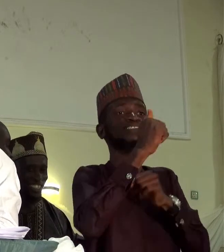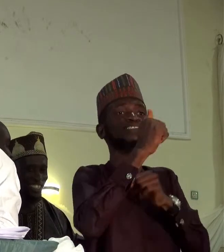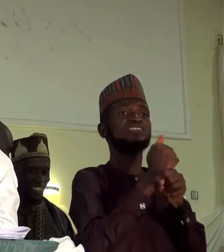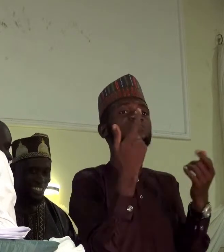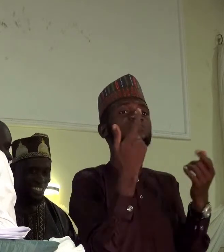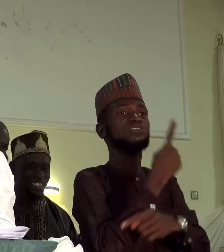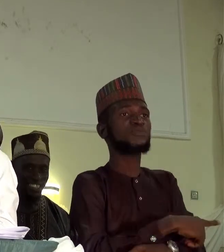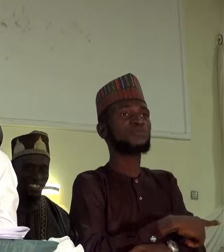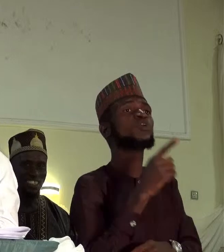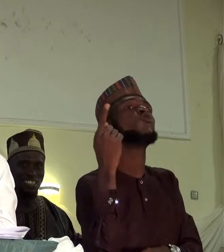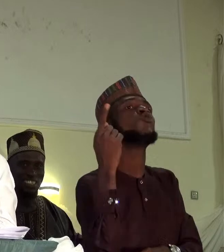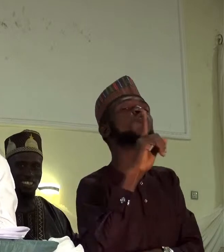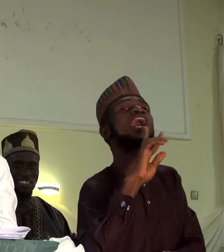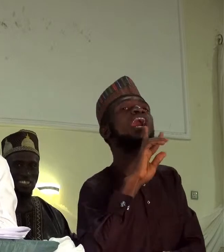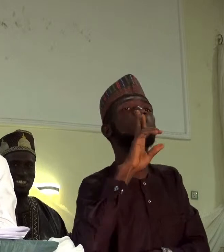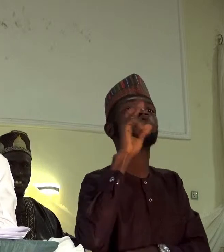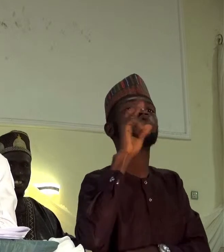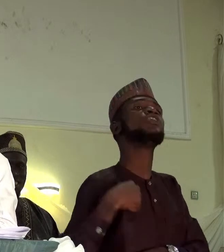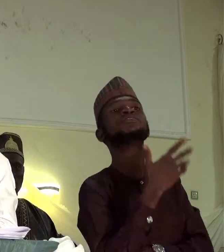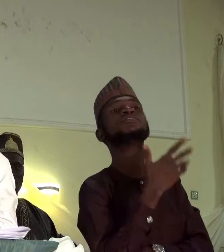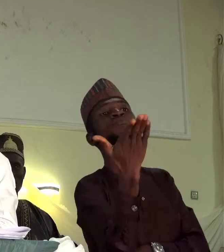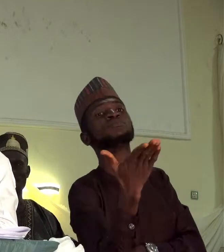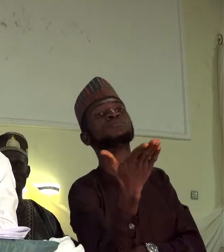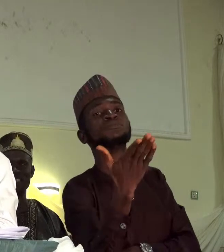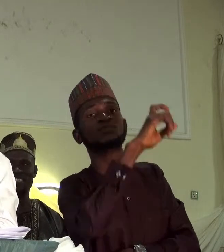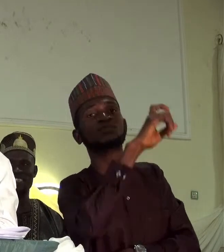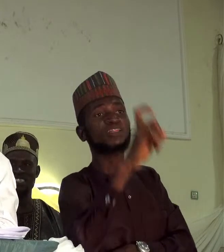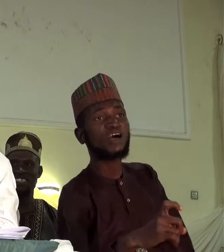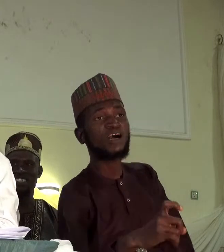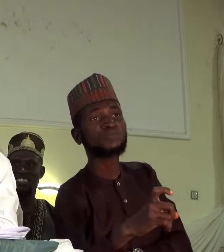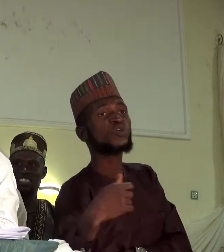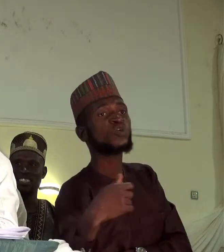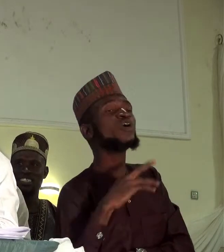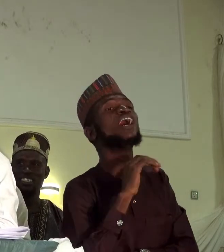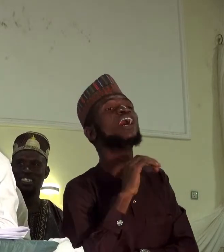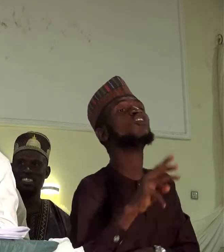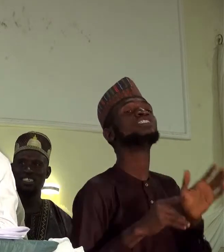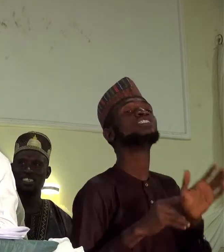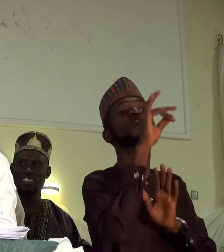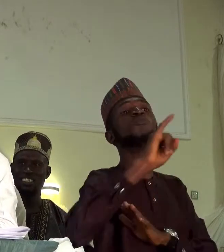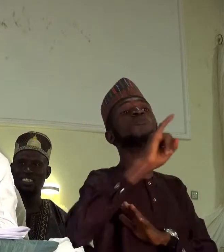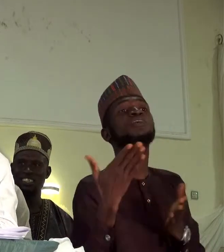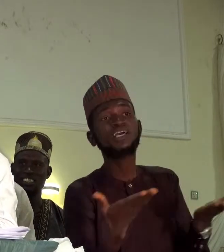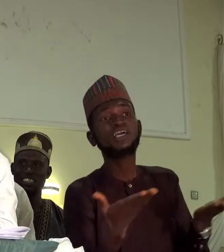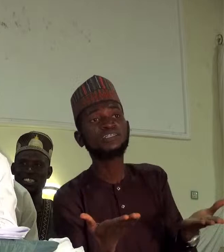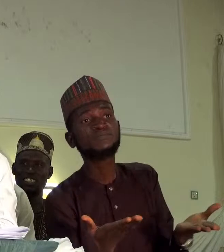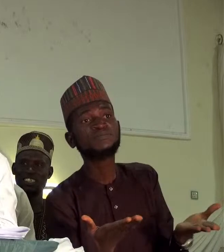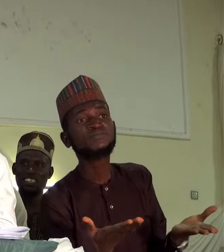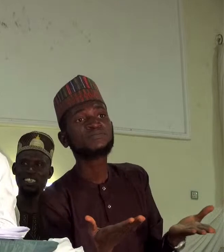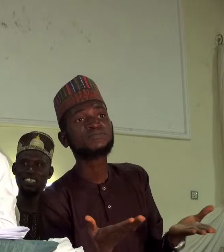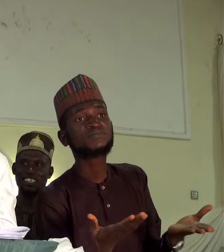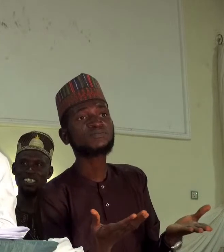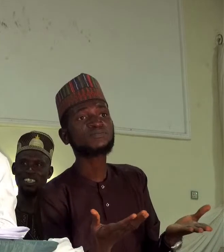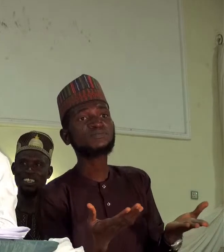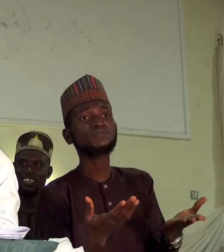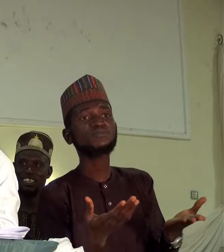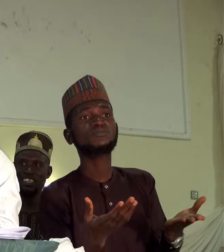we? Háyà tọmọ ìyá mi kalẹ̀ kan. Àfa àwa tó wá tájáde ń bì í. Àfa mi kan lẹ́kọ̀ọ́.